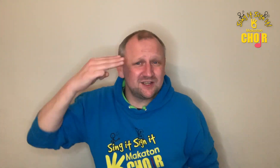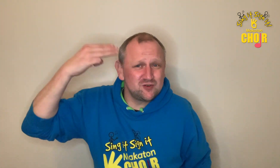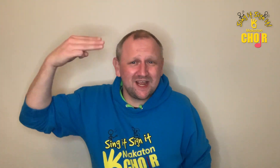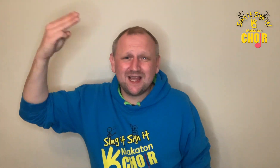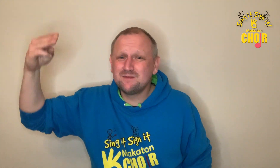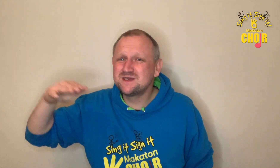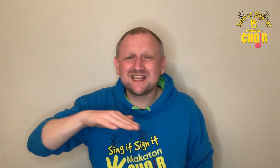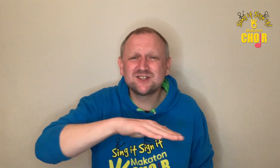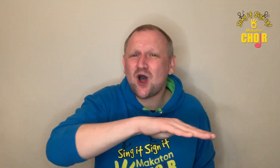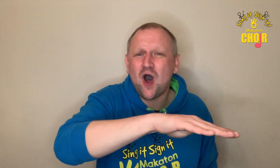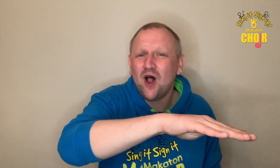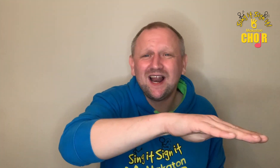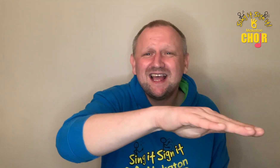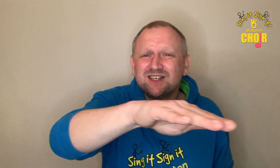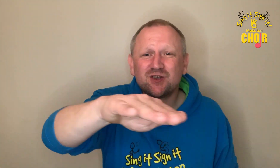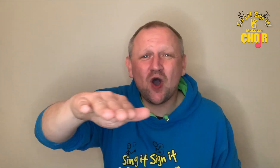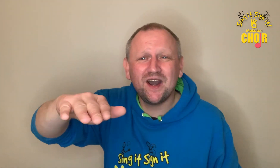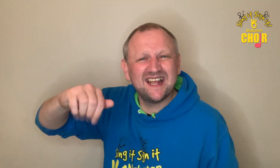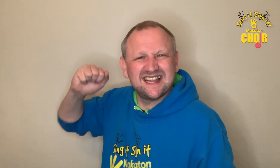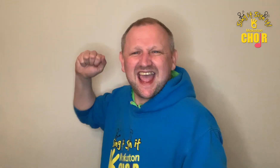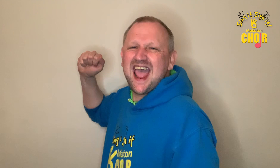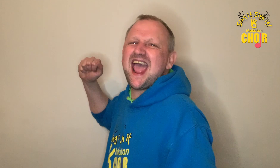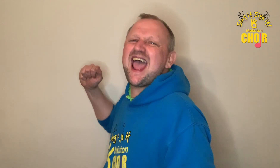dreams is all it's gonna take